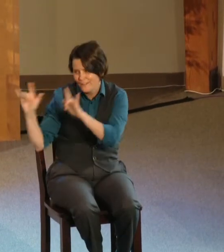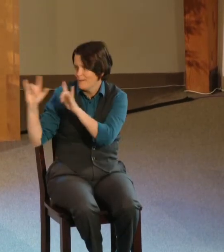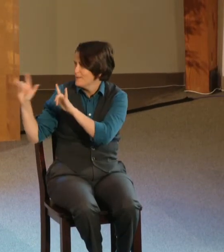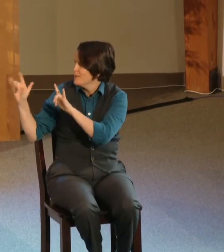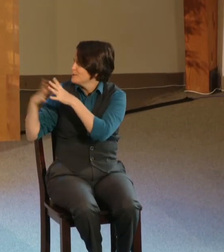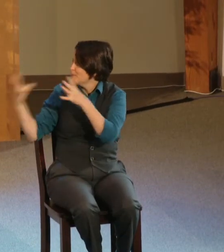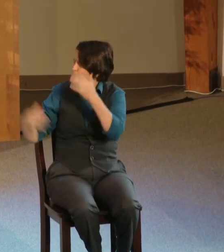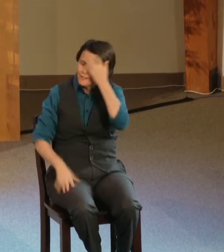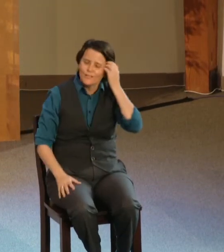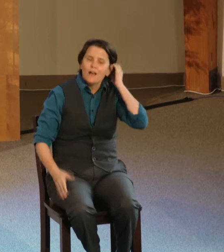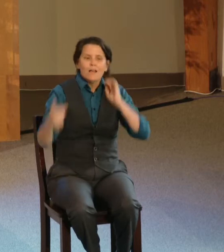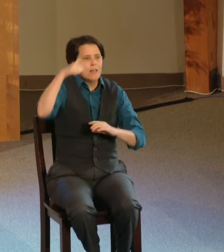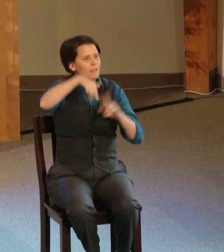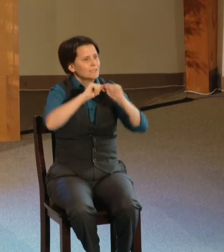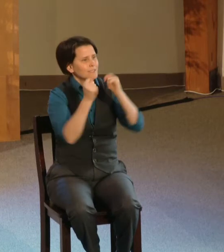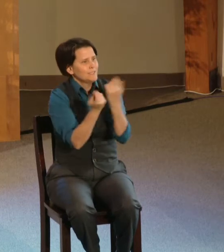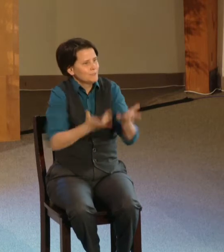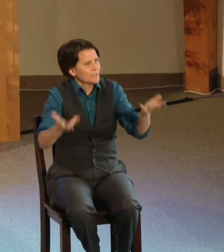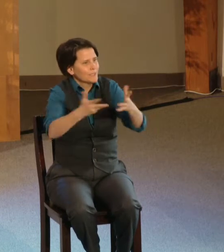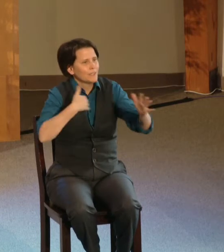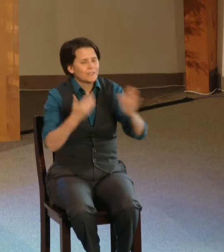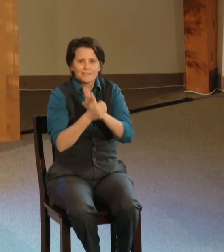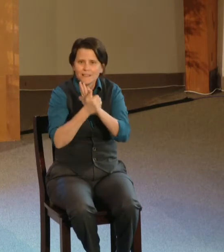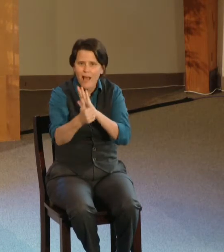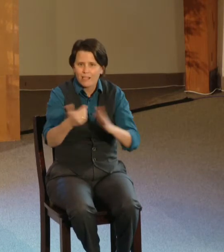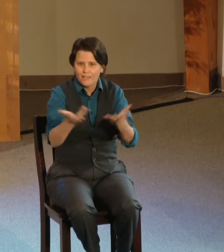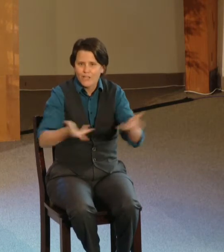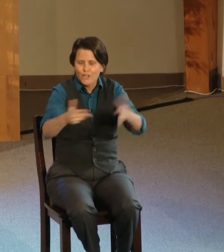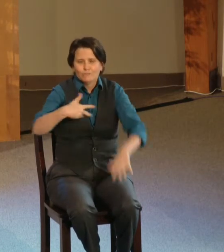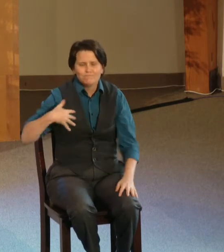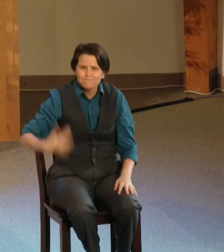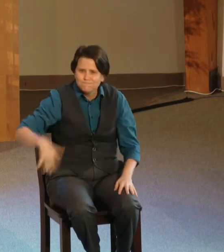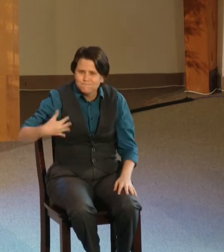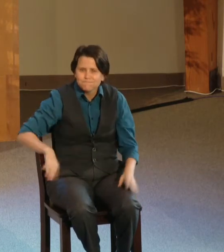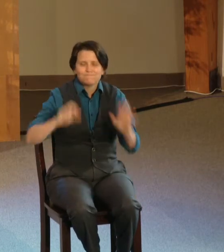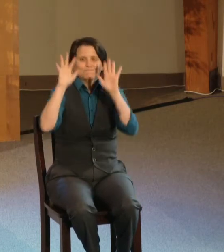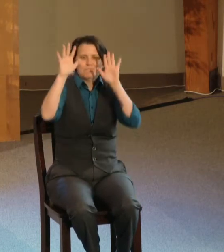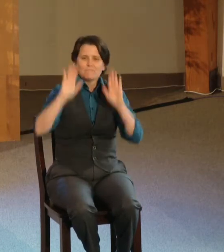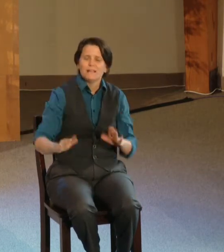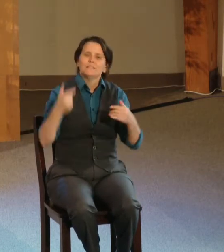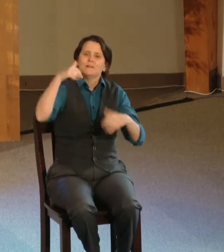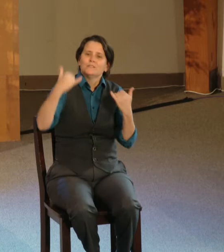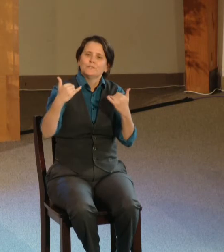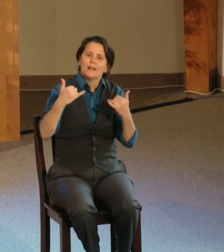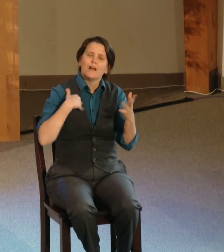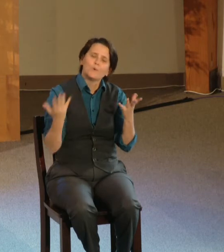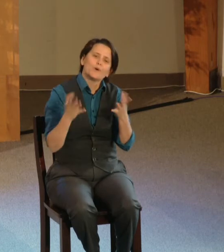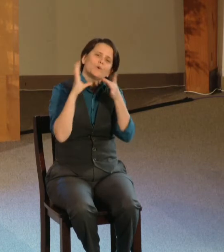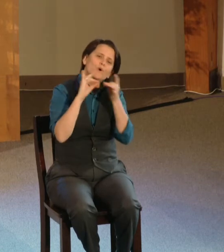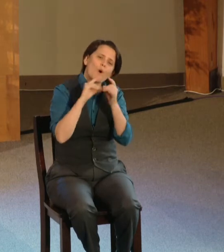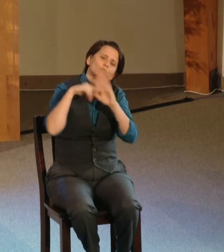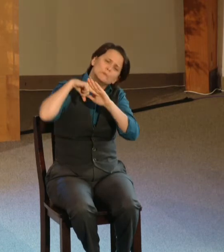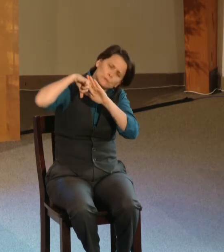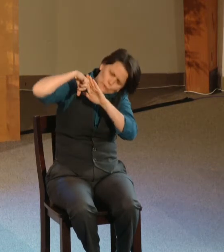We've got an amazing team. We've got such talent in this place. And so today what we are going to do, we are going to talk in